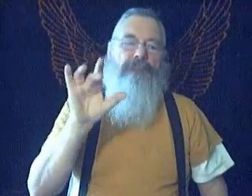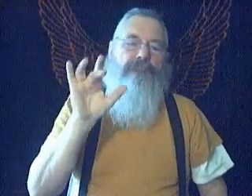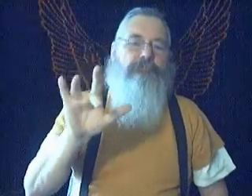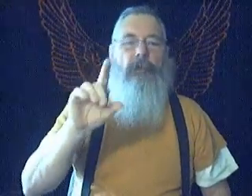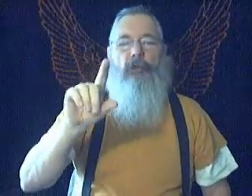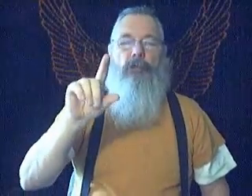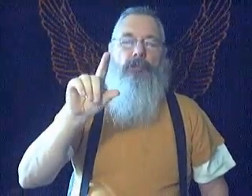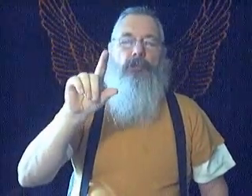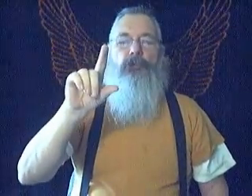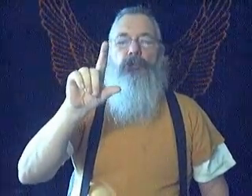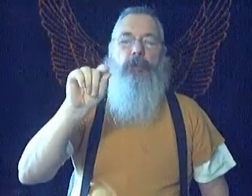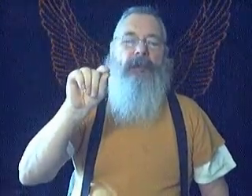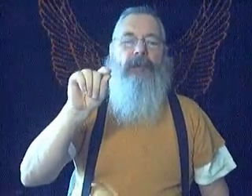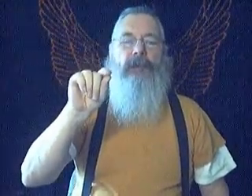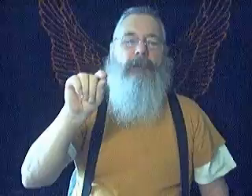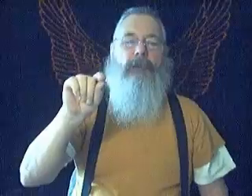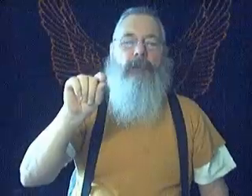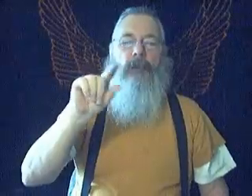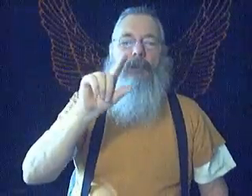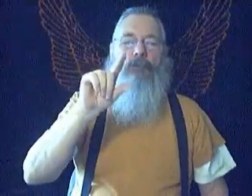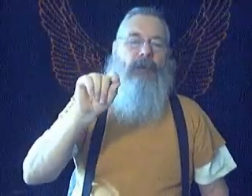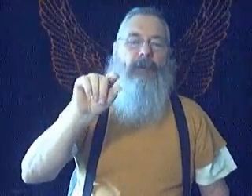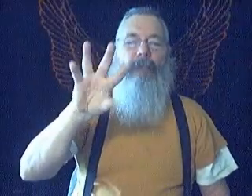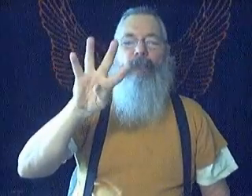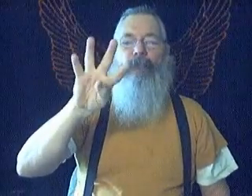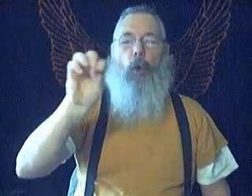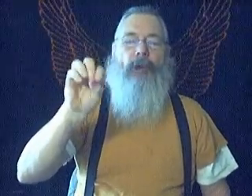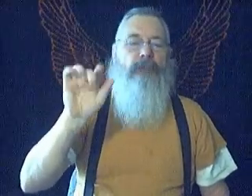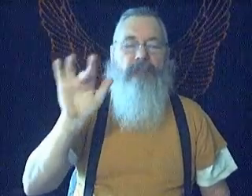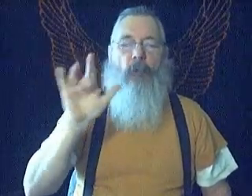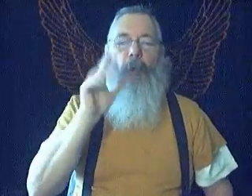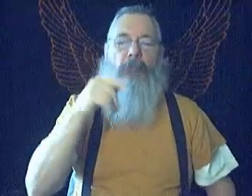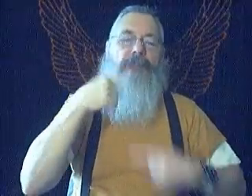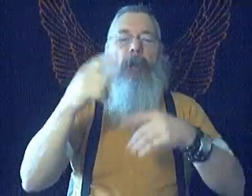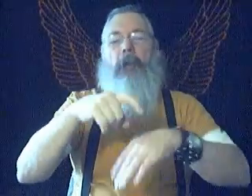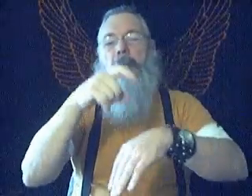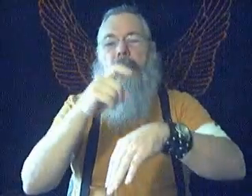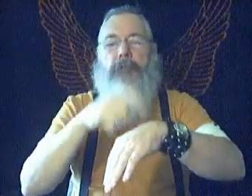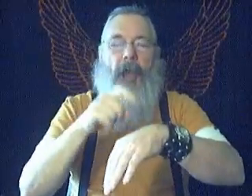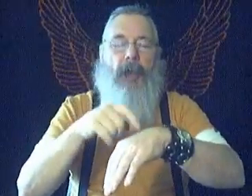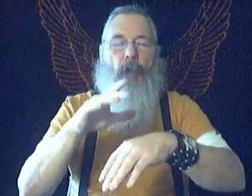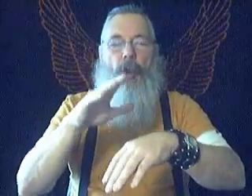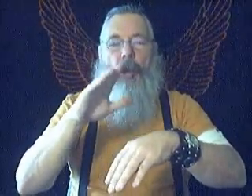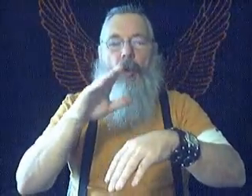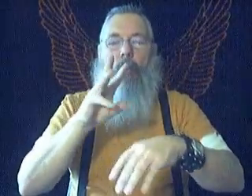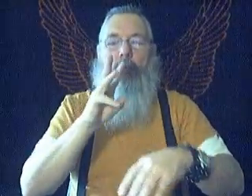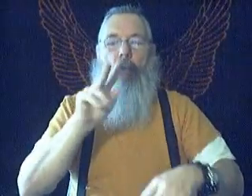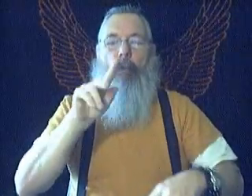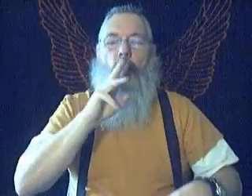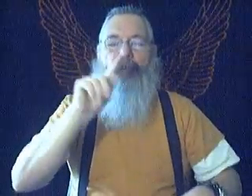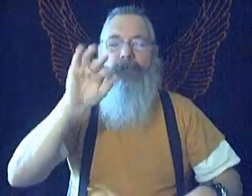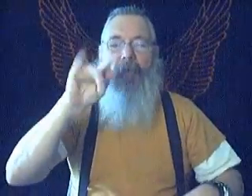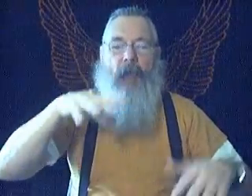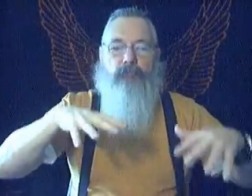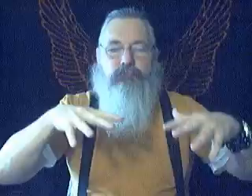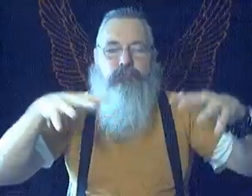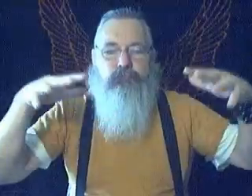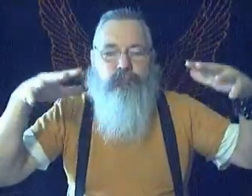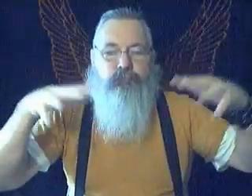fresh from the field right to her door for just $29.99. We'll make her even happier. Send her 18 red roses plus this premium ruby red vase for